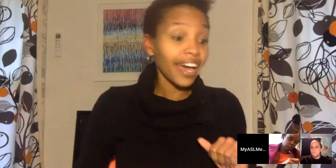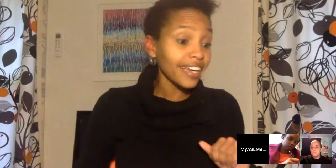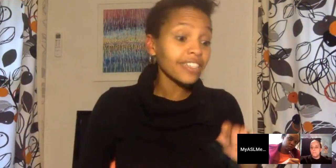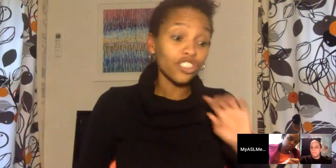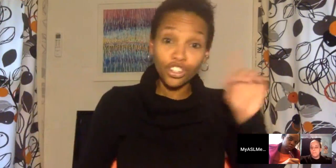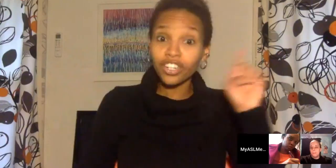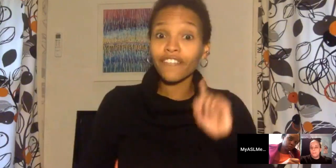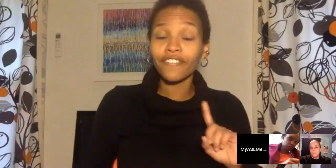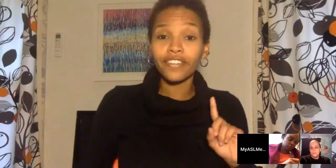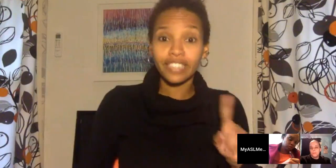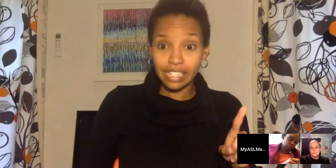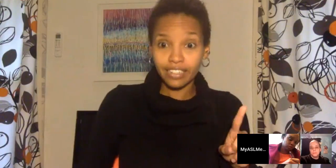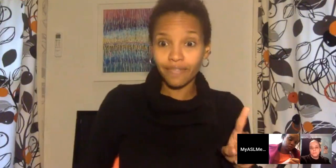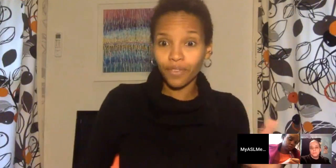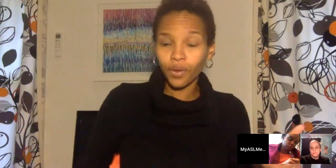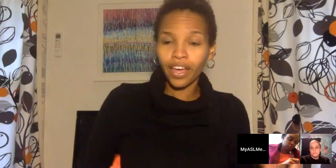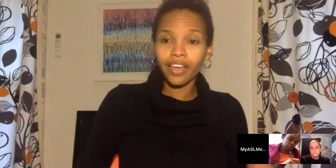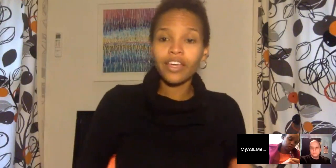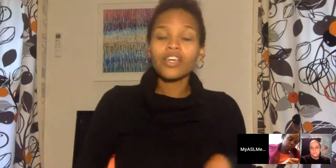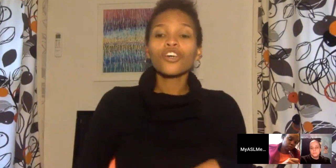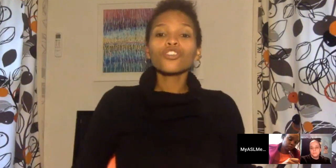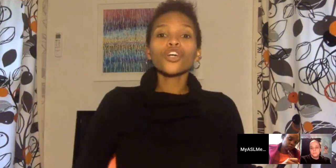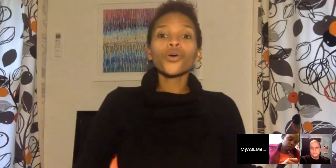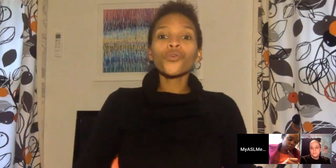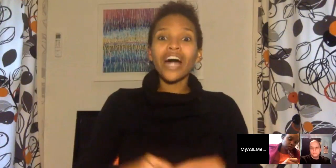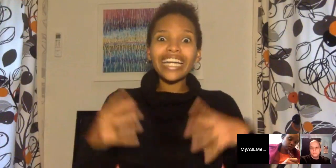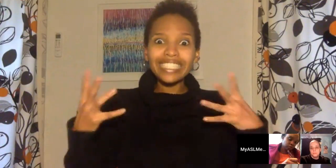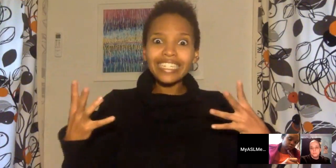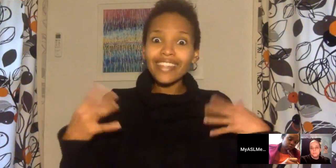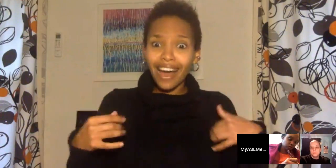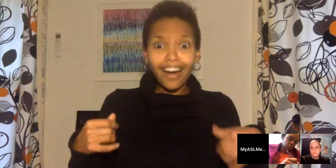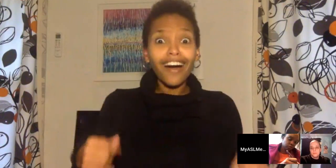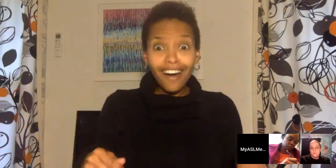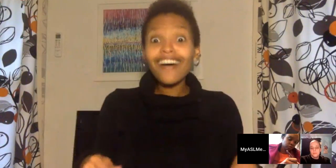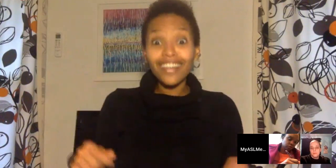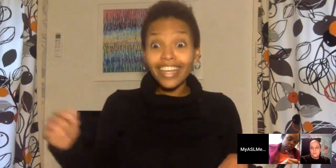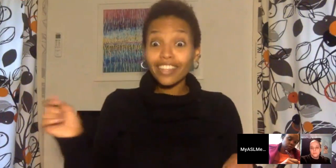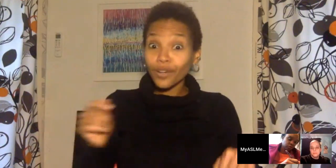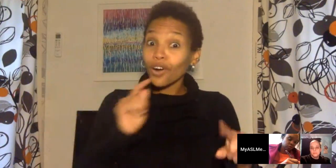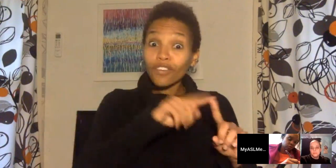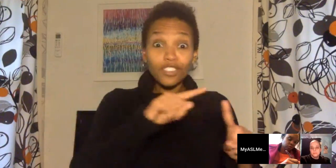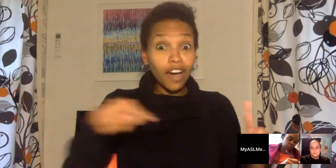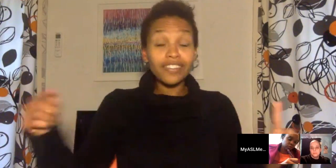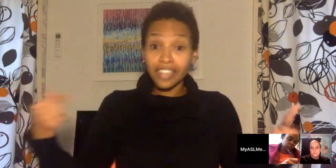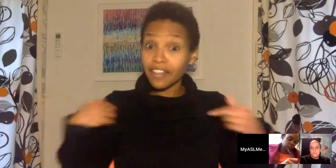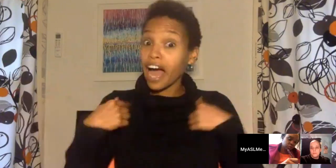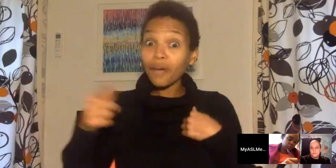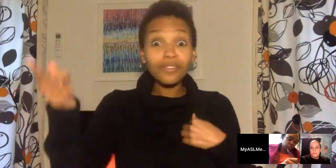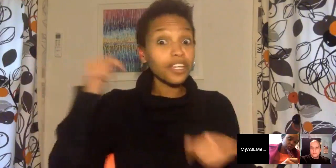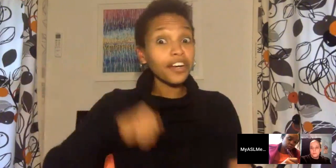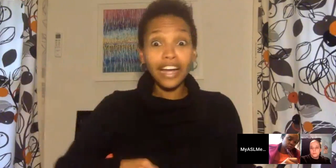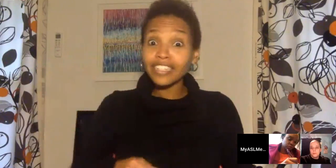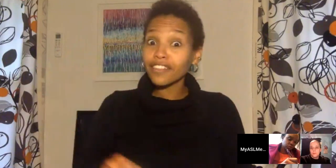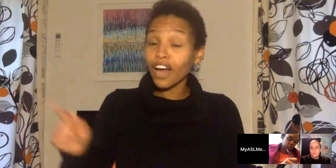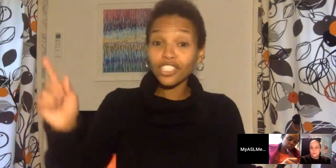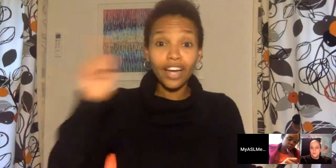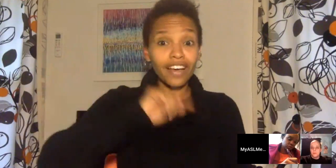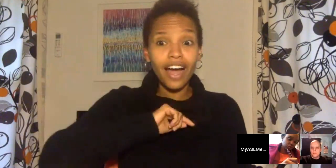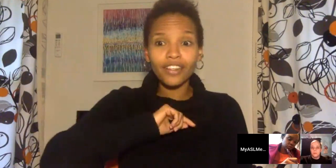I sure enough did. Okay. So the idea that, like there were all these sauces and I was there and I tried the hottest